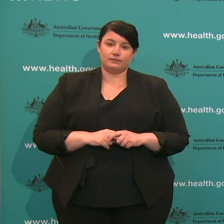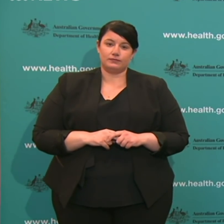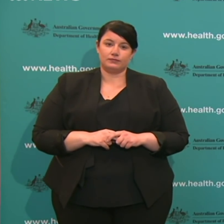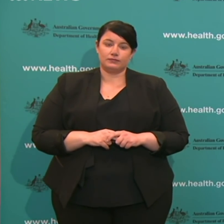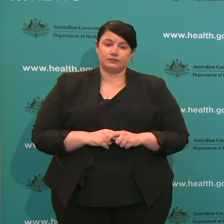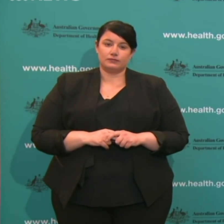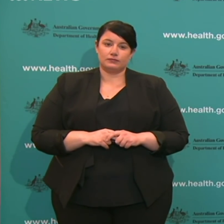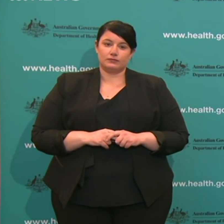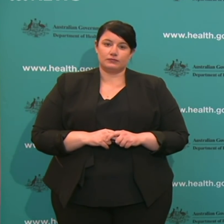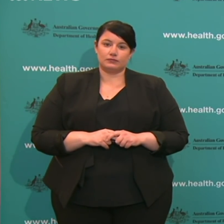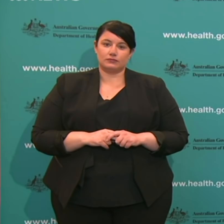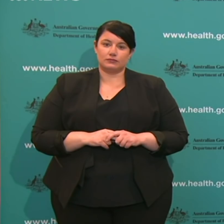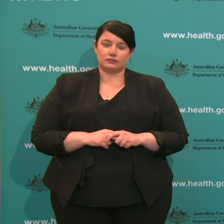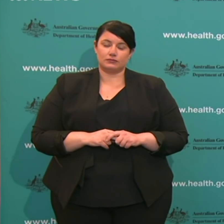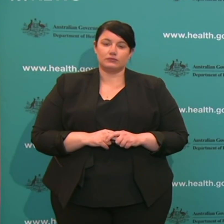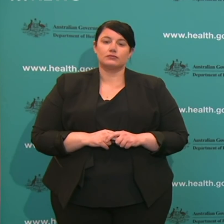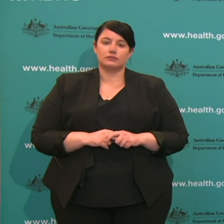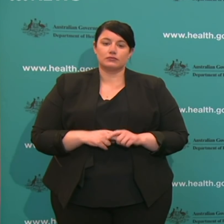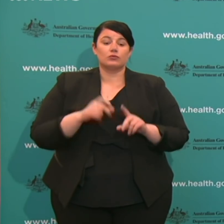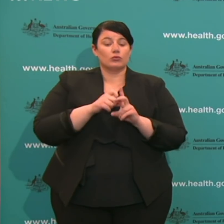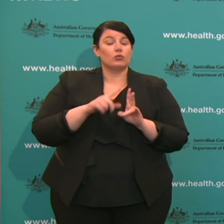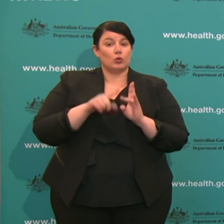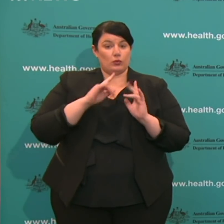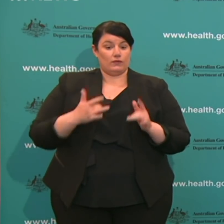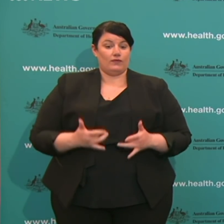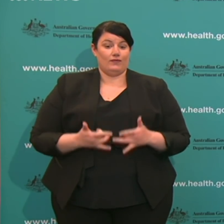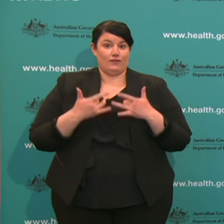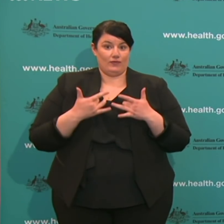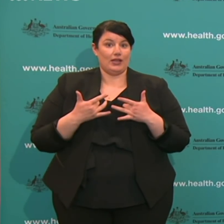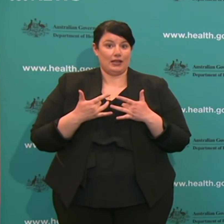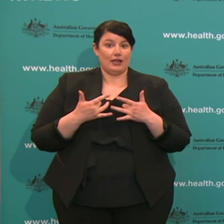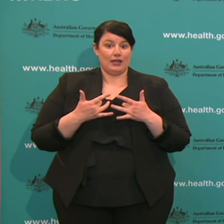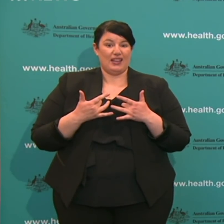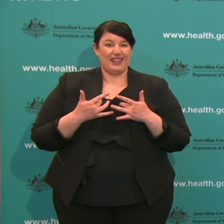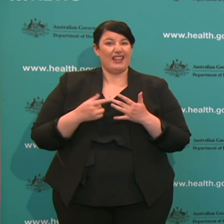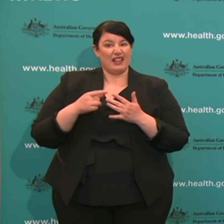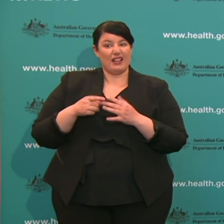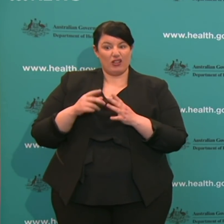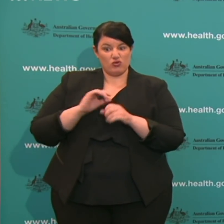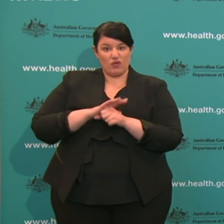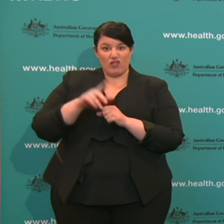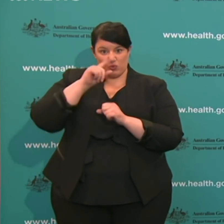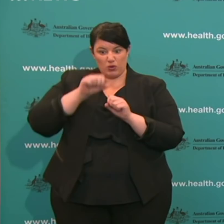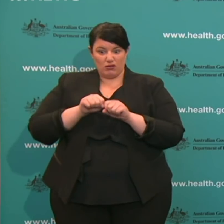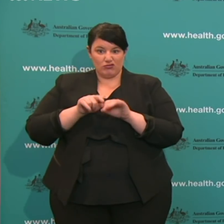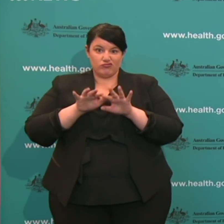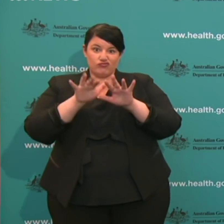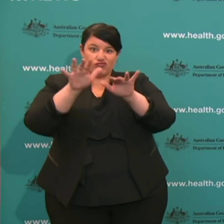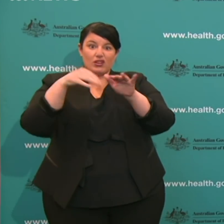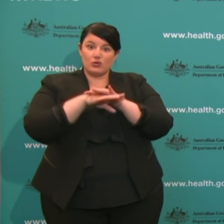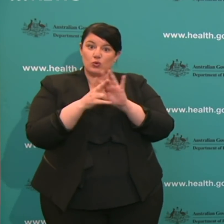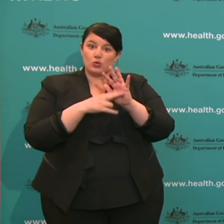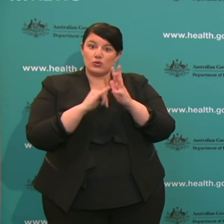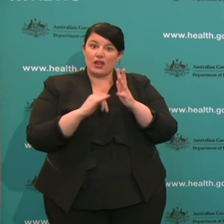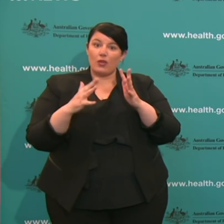is it that COVID either has or will soon feed into southern New South Wales? And also in Albury,